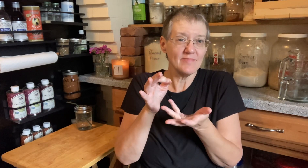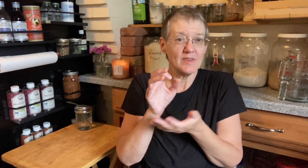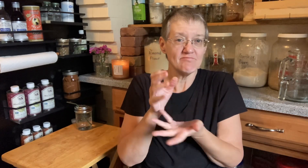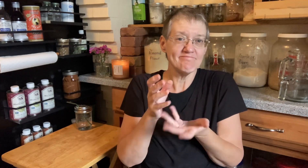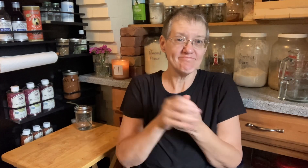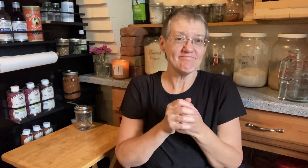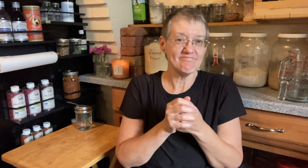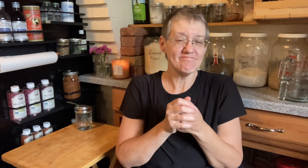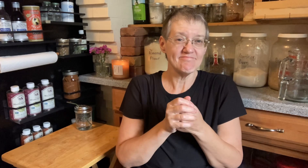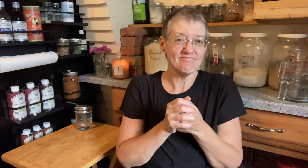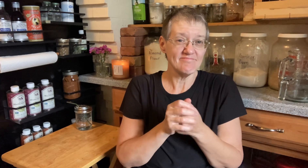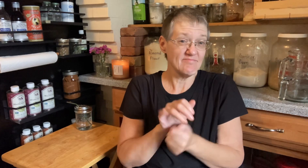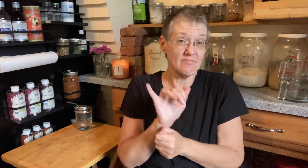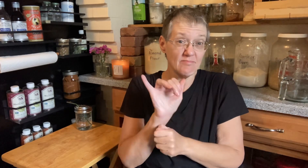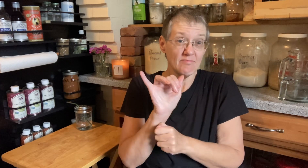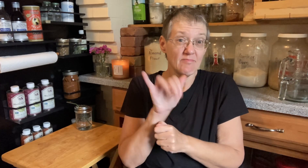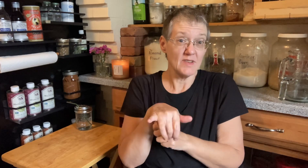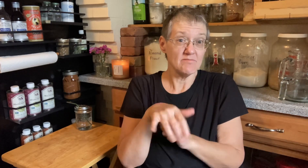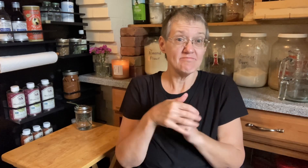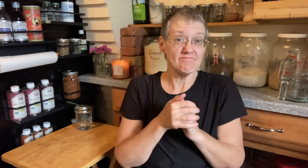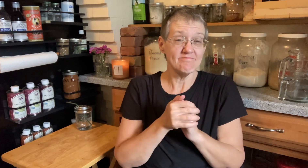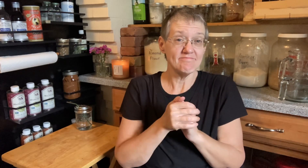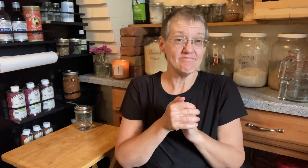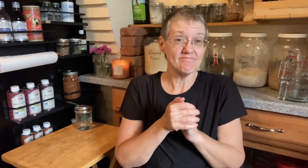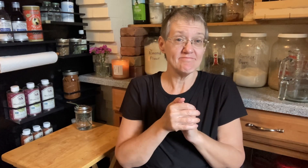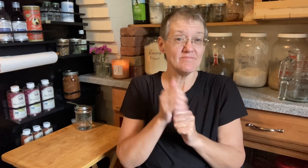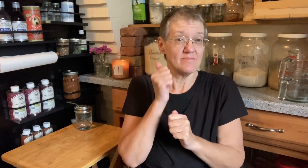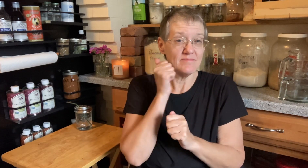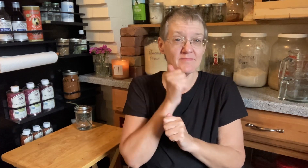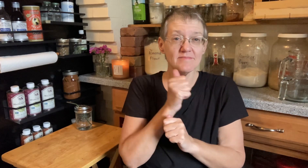individual cheese stick. That's what we did.